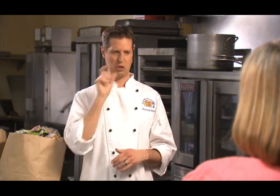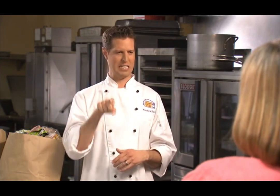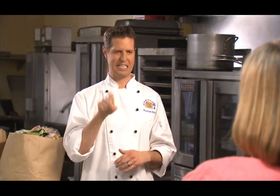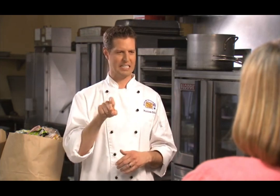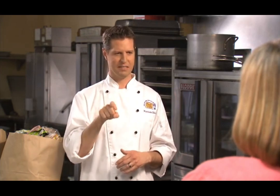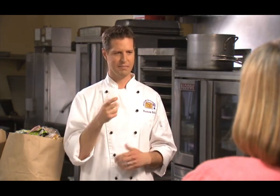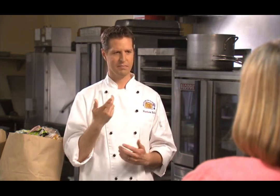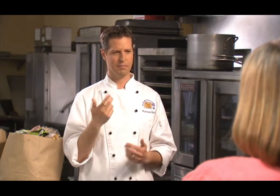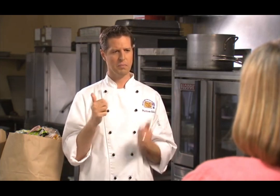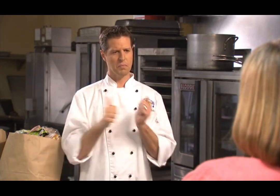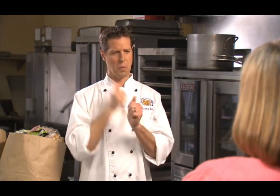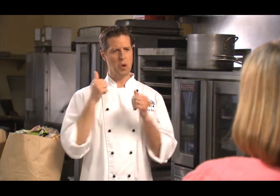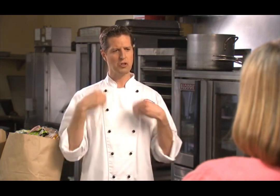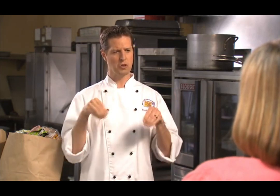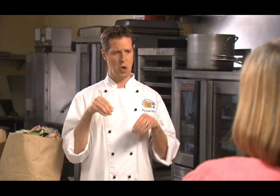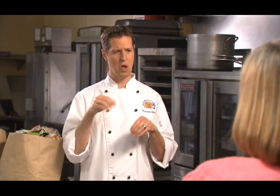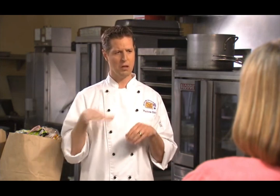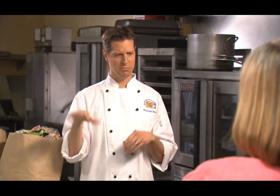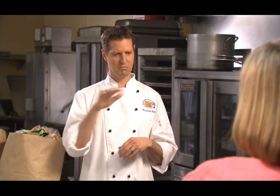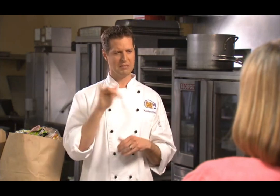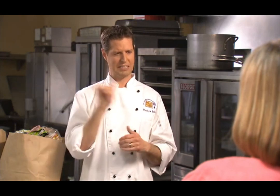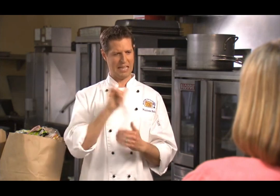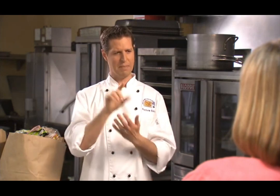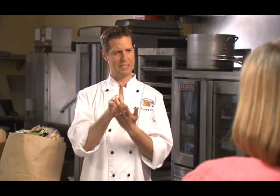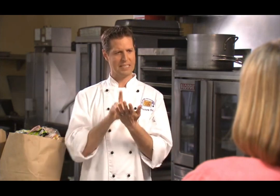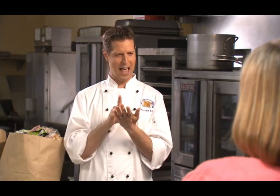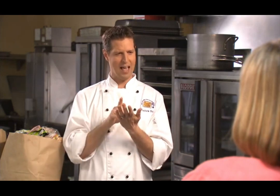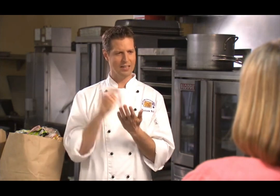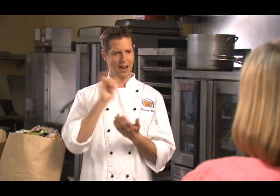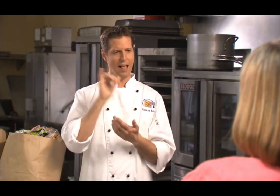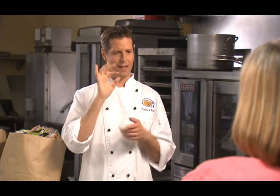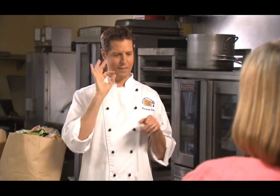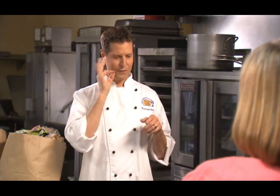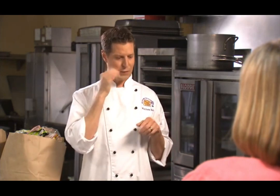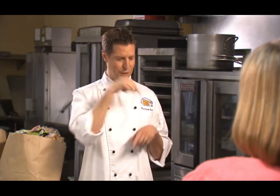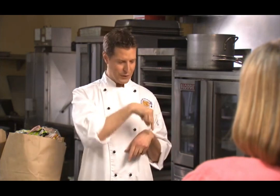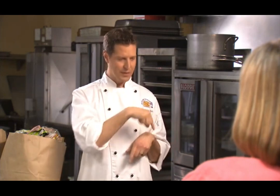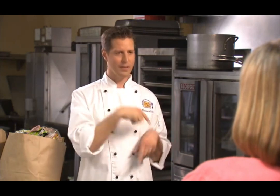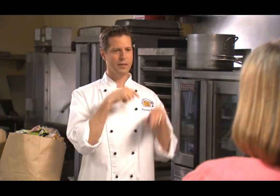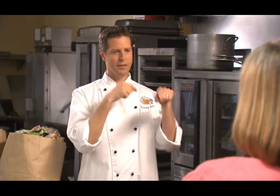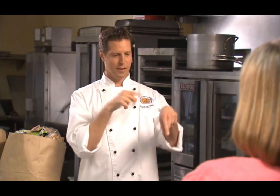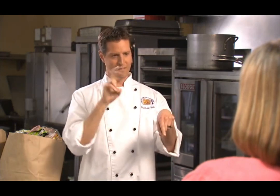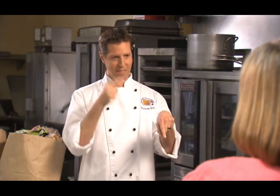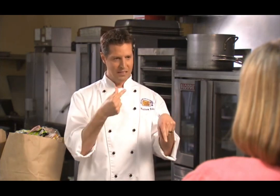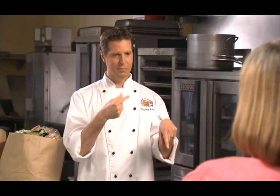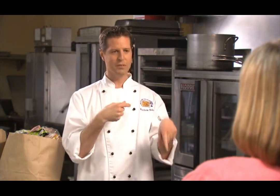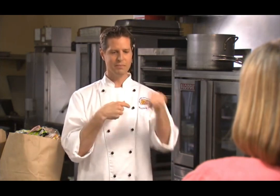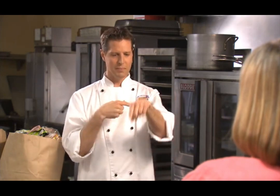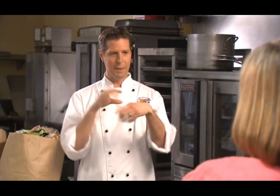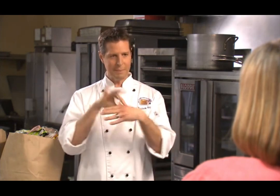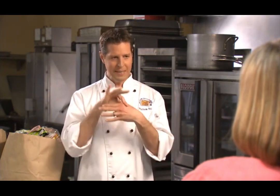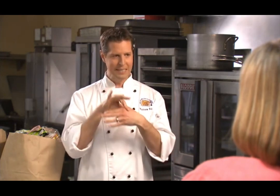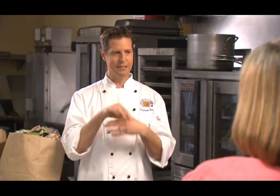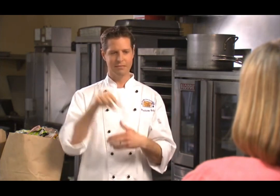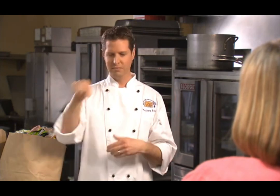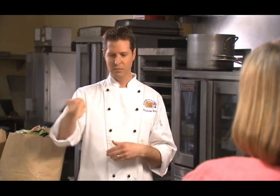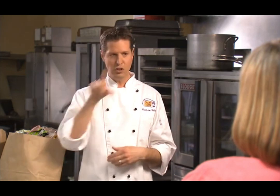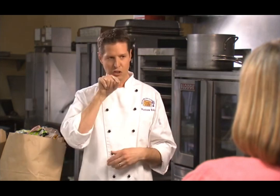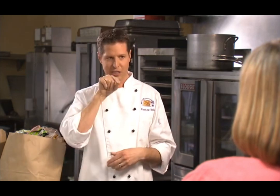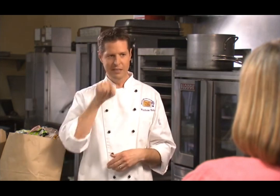need. Most stores have a similar design, with the fresh produce, meats, poultry, fish, deli products, and breads laid